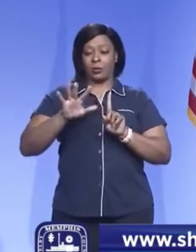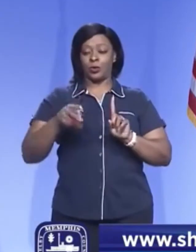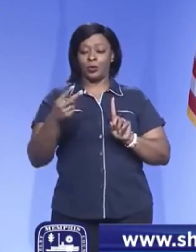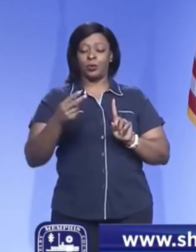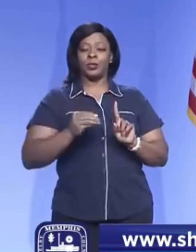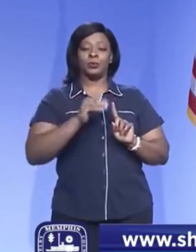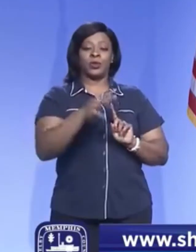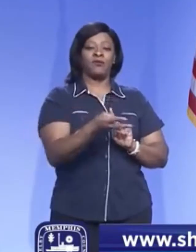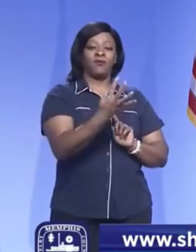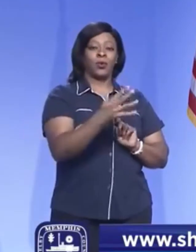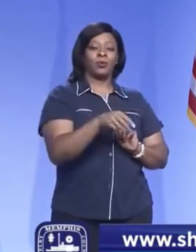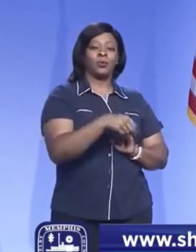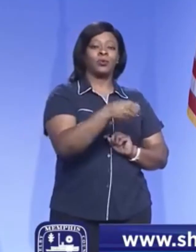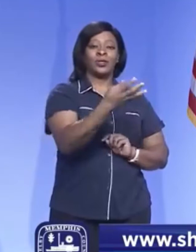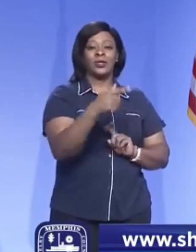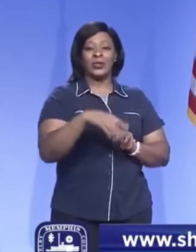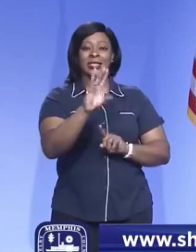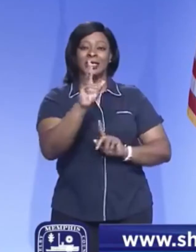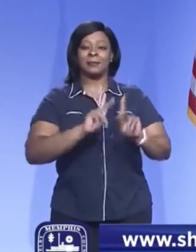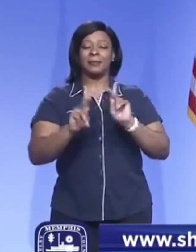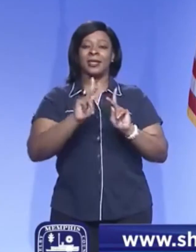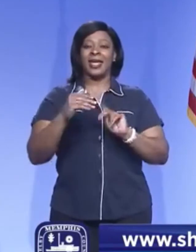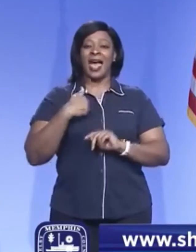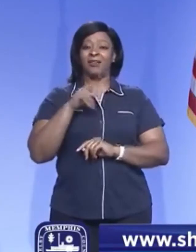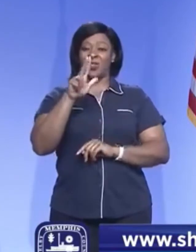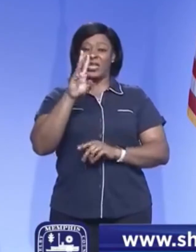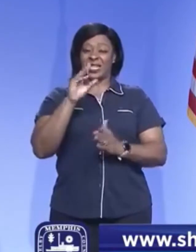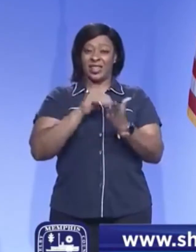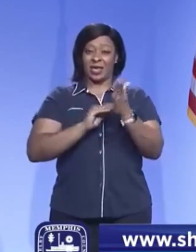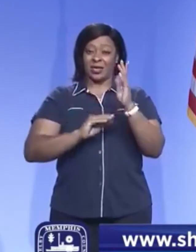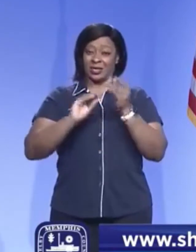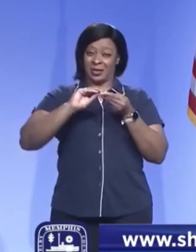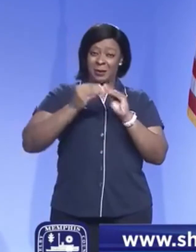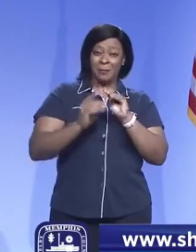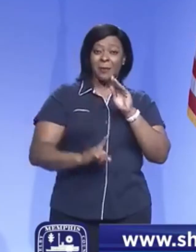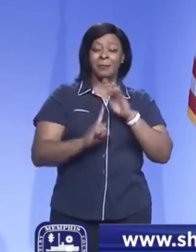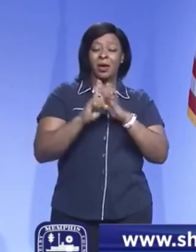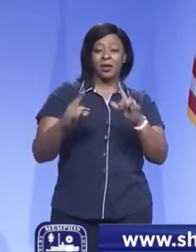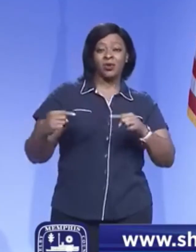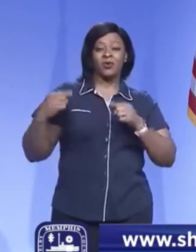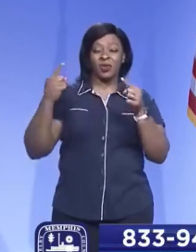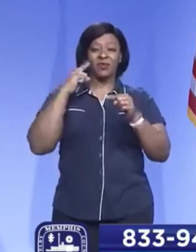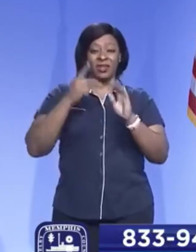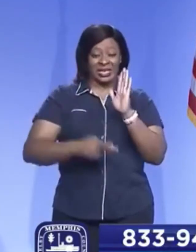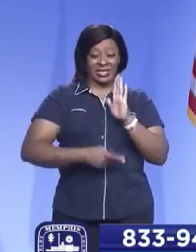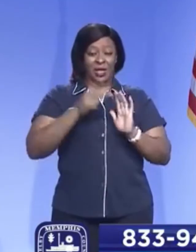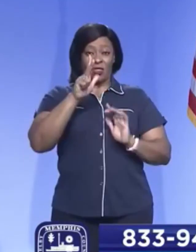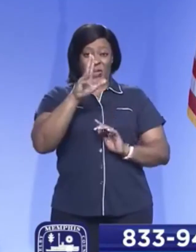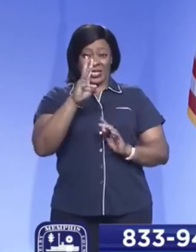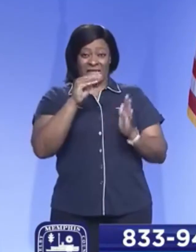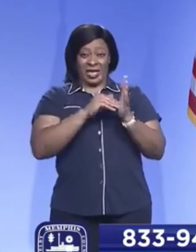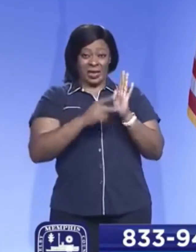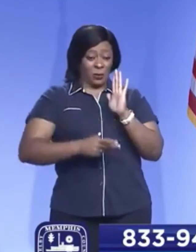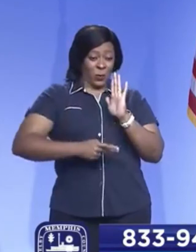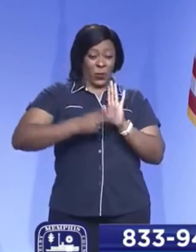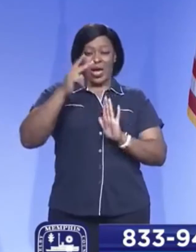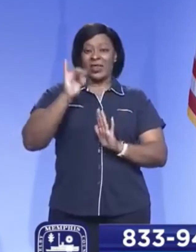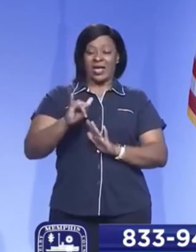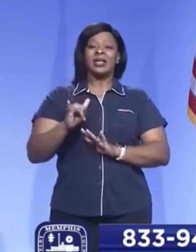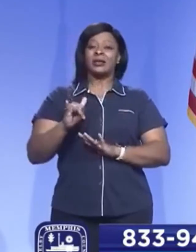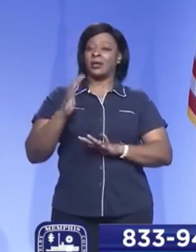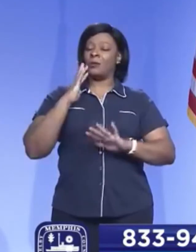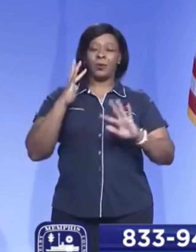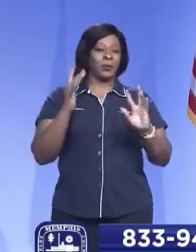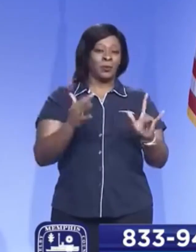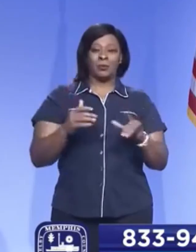that's important is that if we've had over 36,000 cases, if we double that in a very short period of time, we will quickly